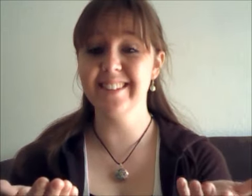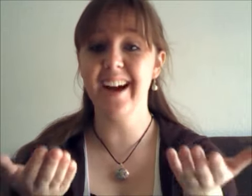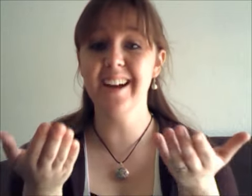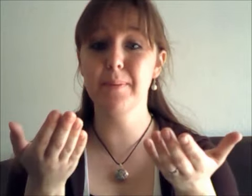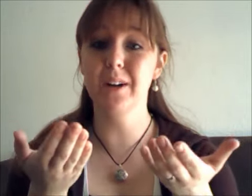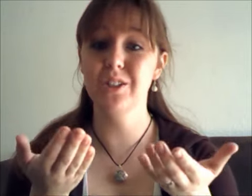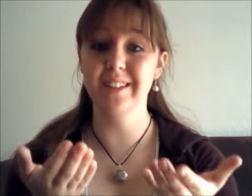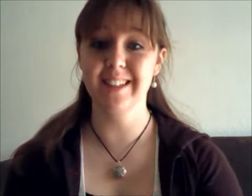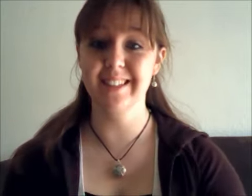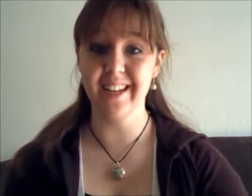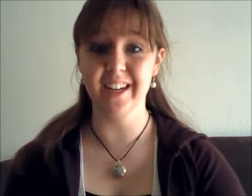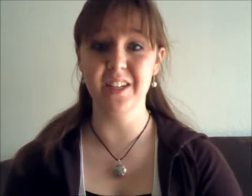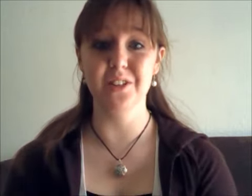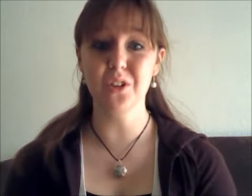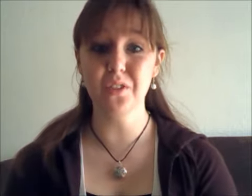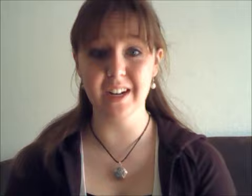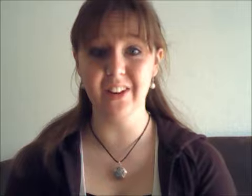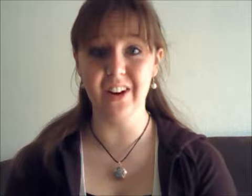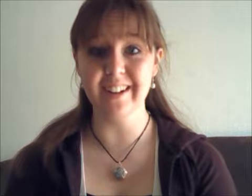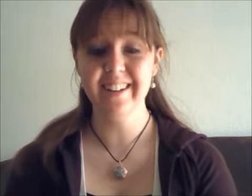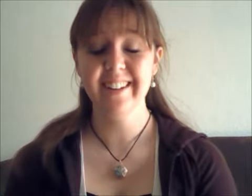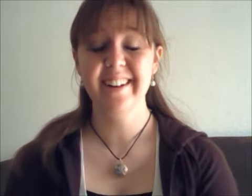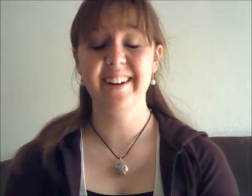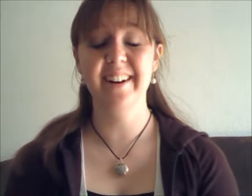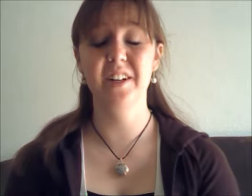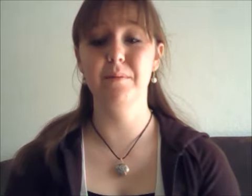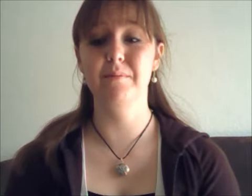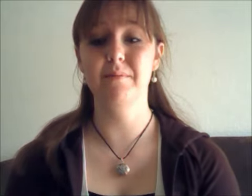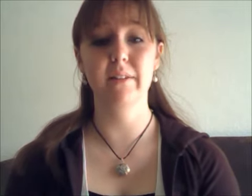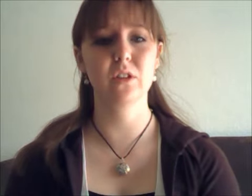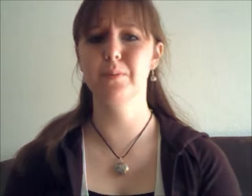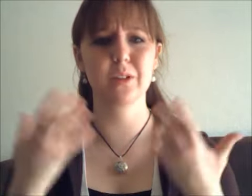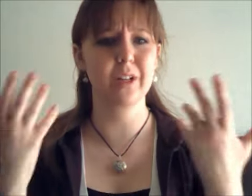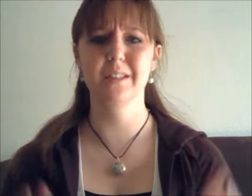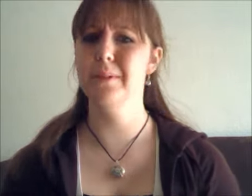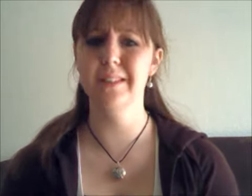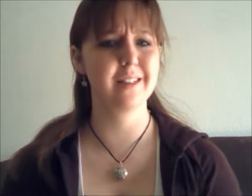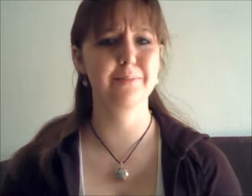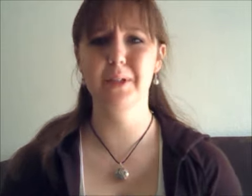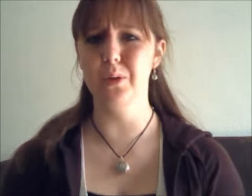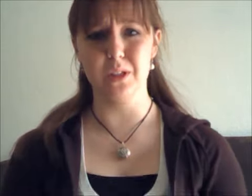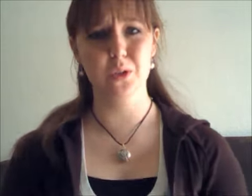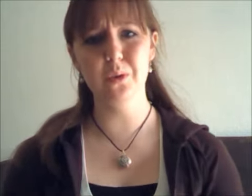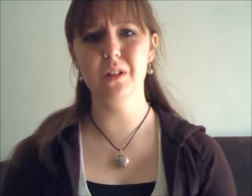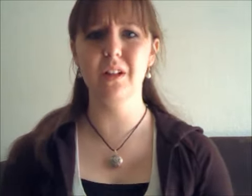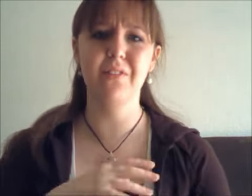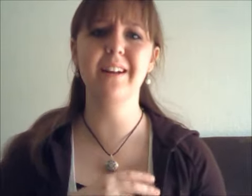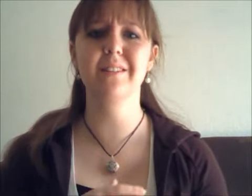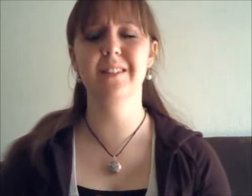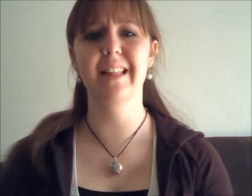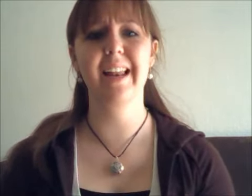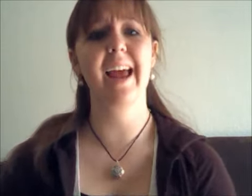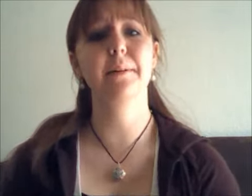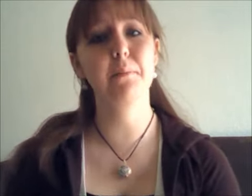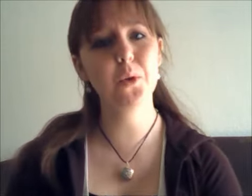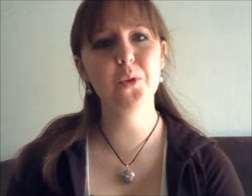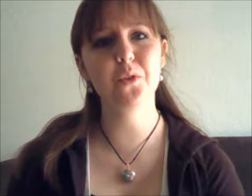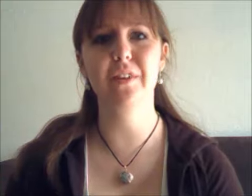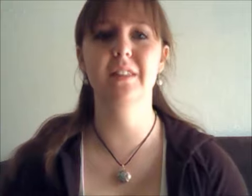I apologize that it's taken so very long. I've just been crazy busy between school and finals, and then I had to move, and